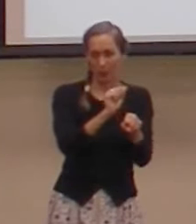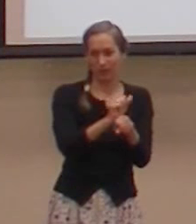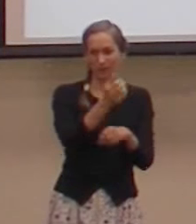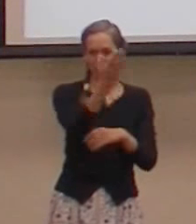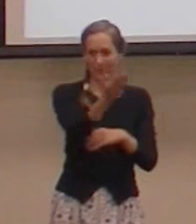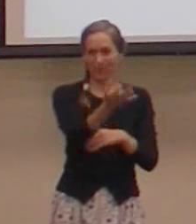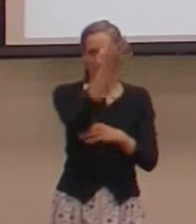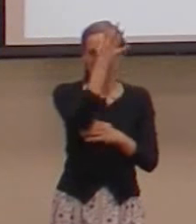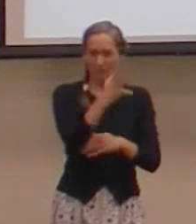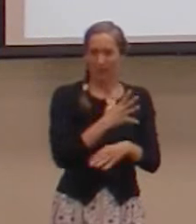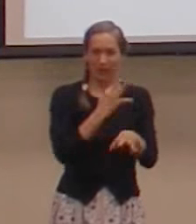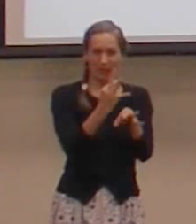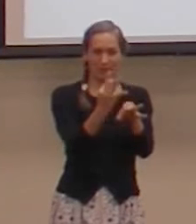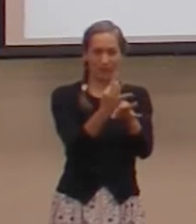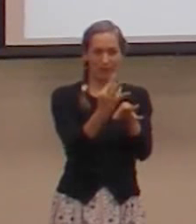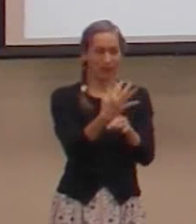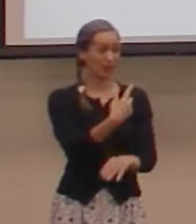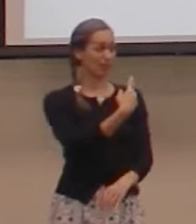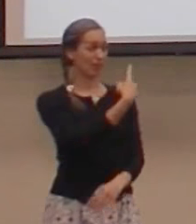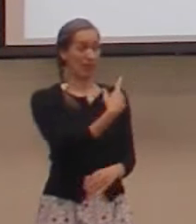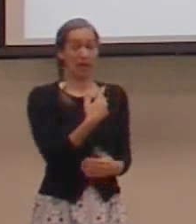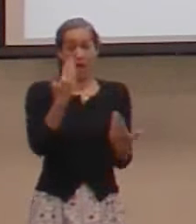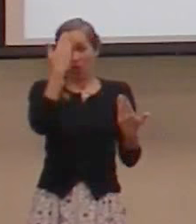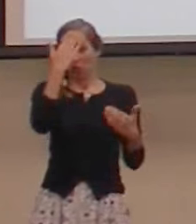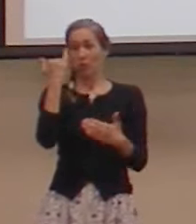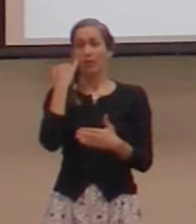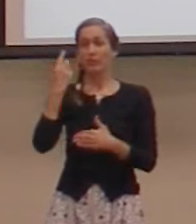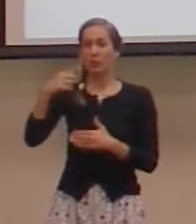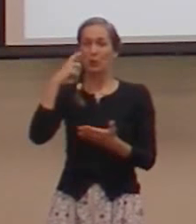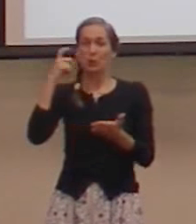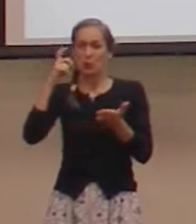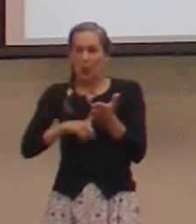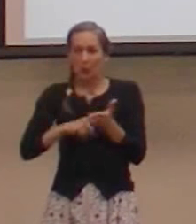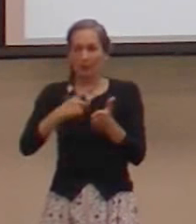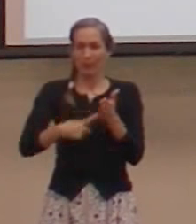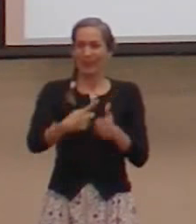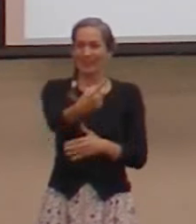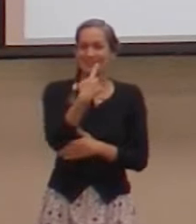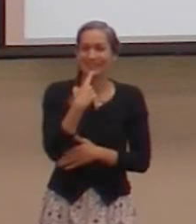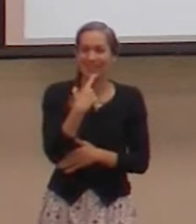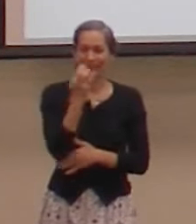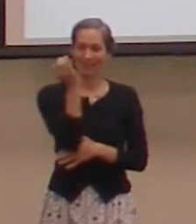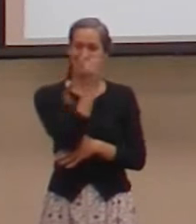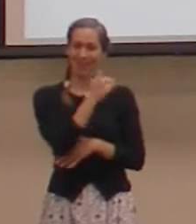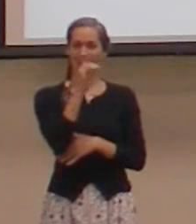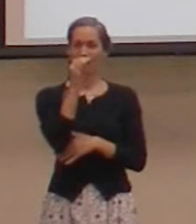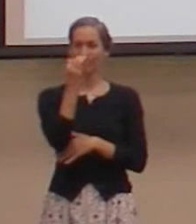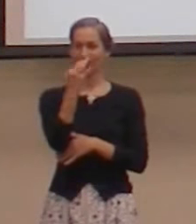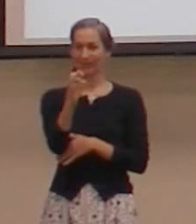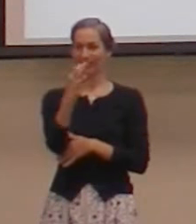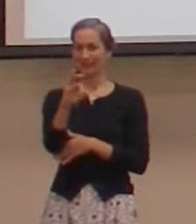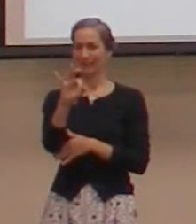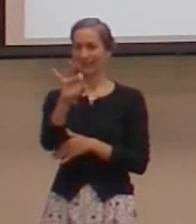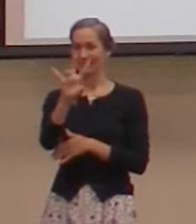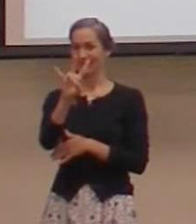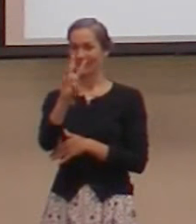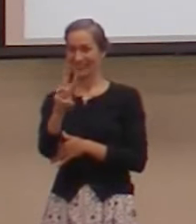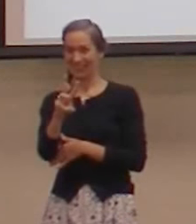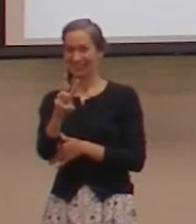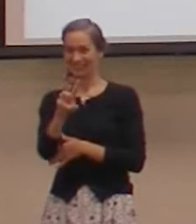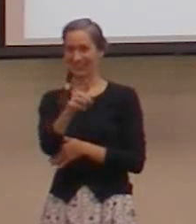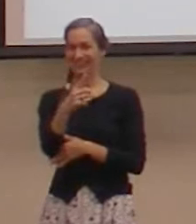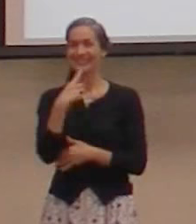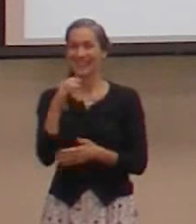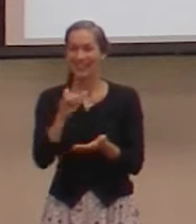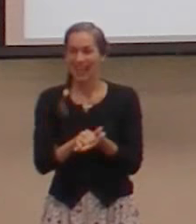And even this, I don't know if you notice in what Nat says, that was in 1976 when he said that. Do